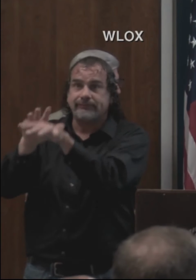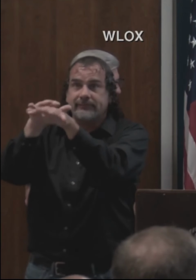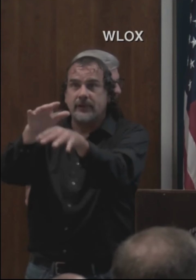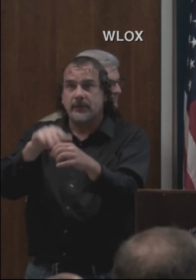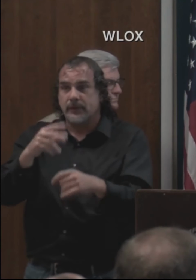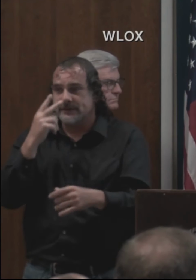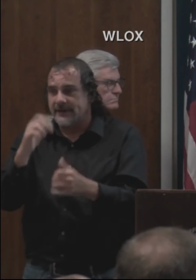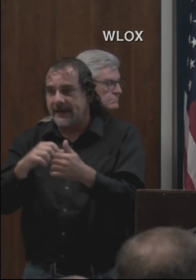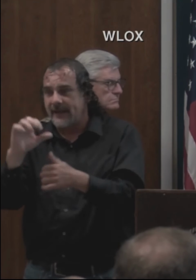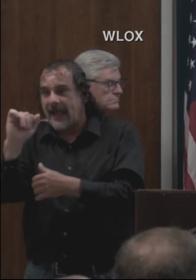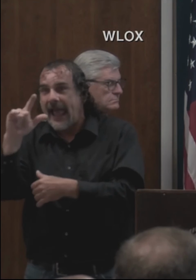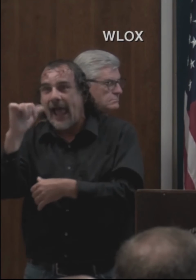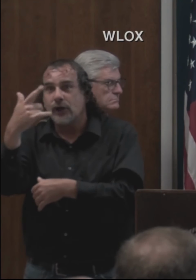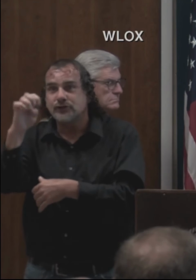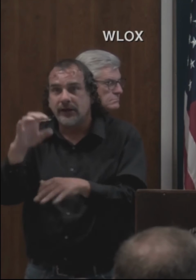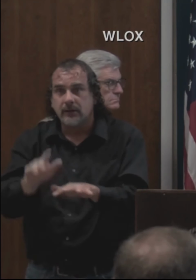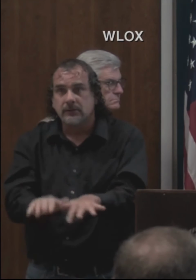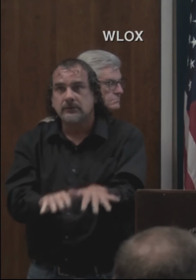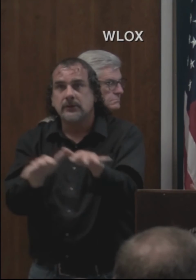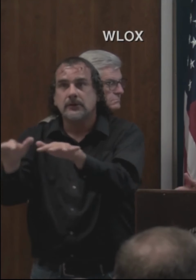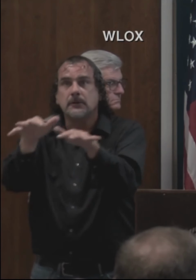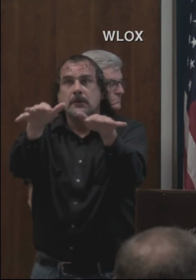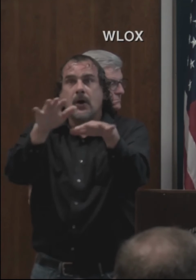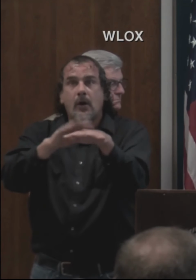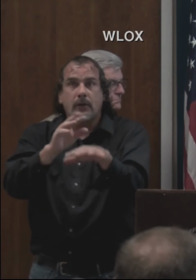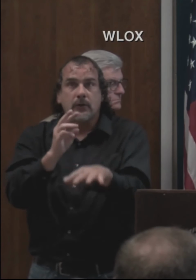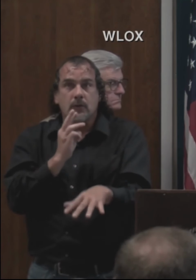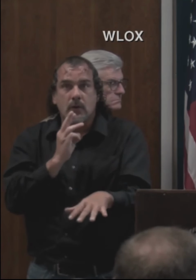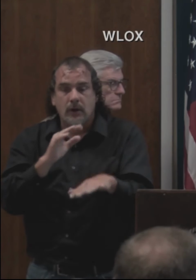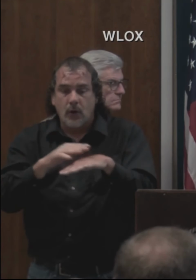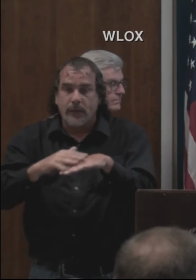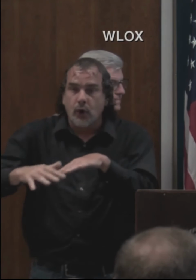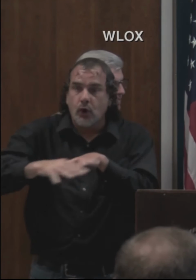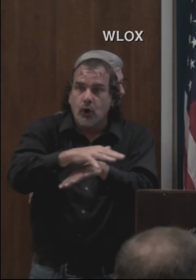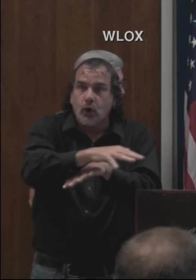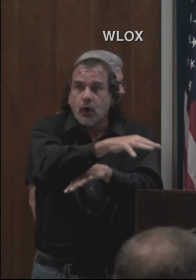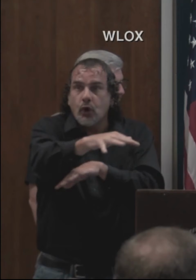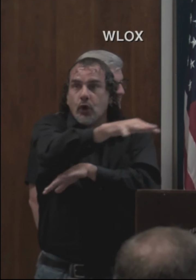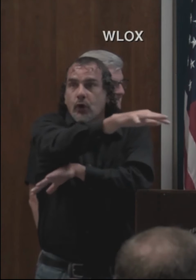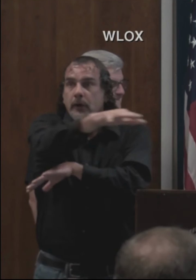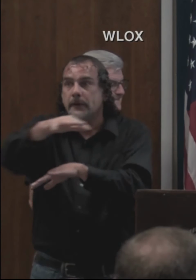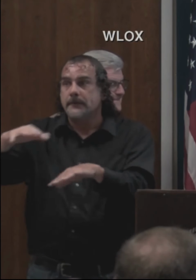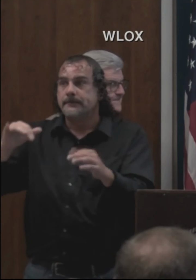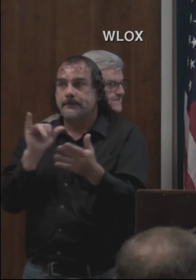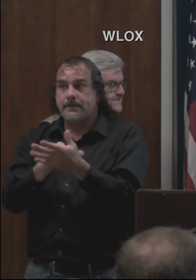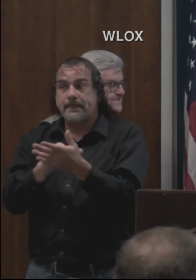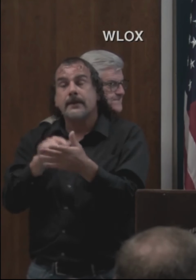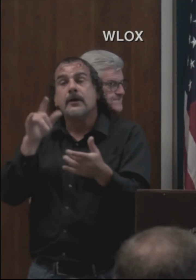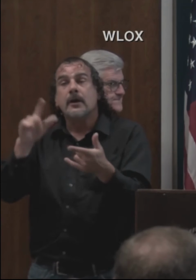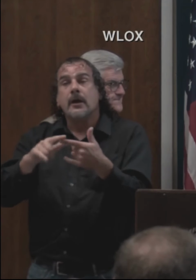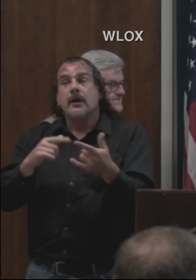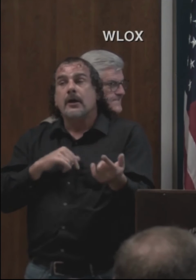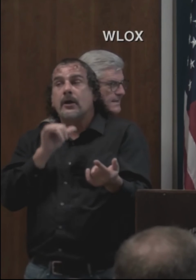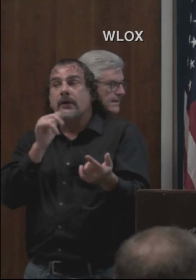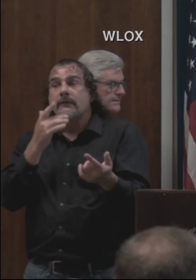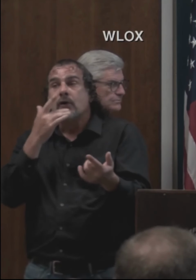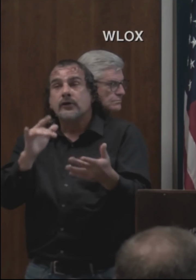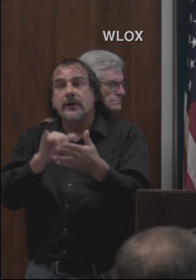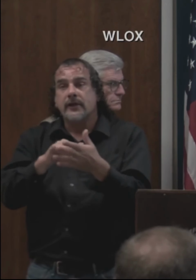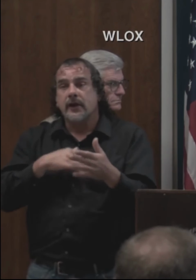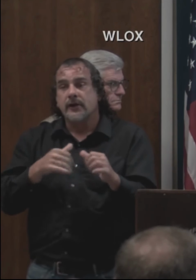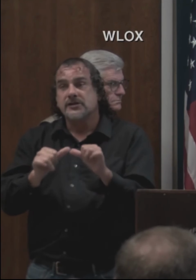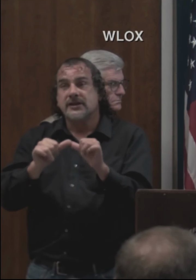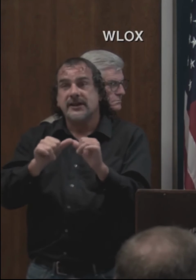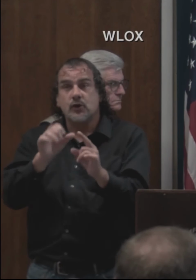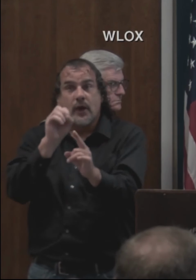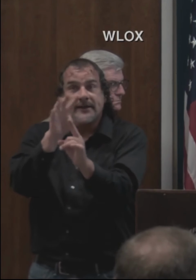algae blooms now that are occurring around the state, around the Gulf here, and unfortunately the continued